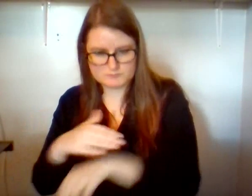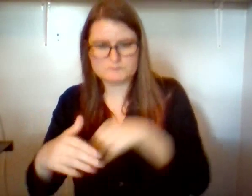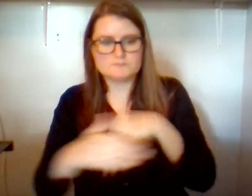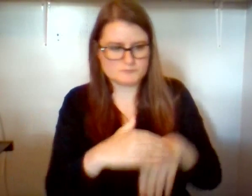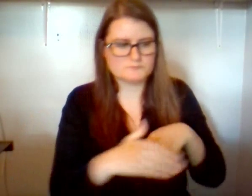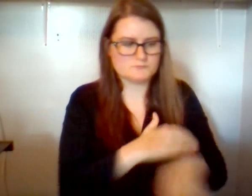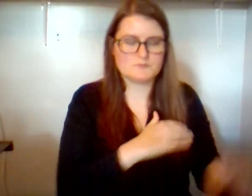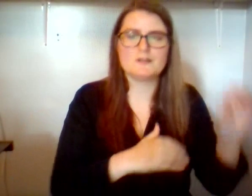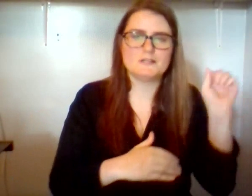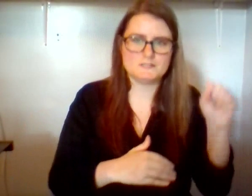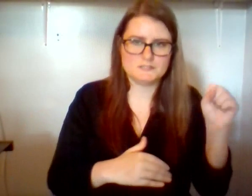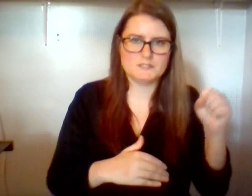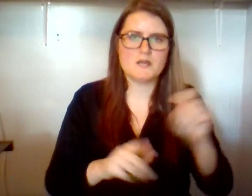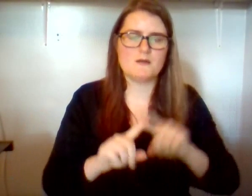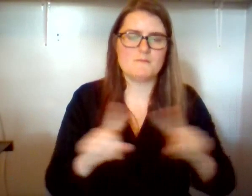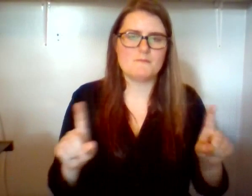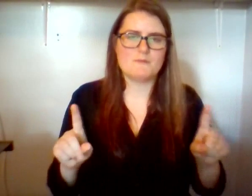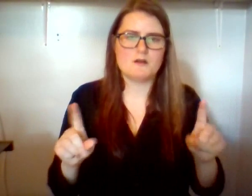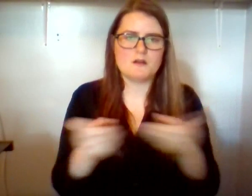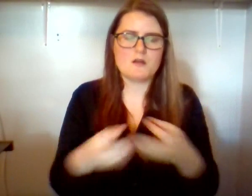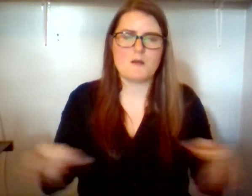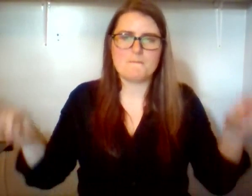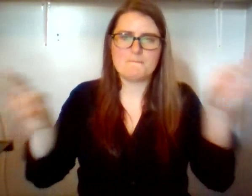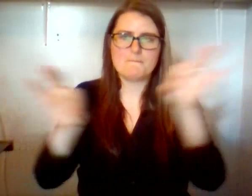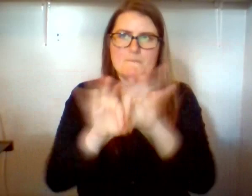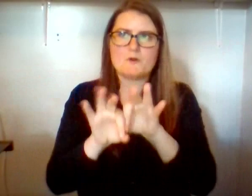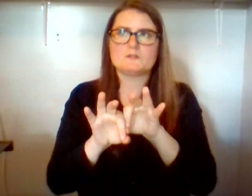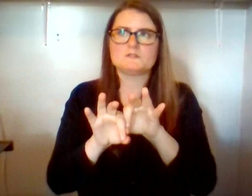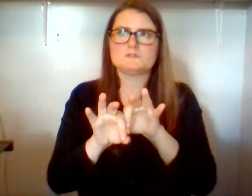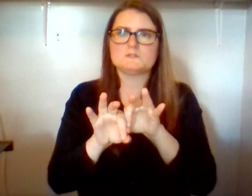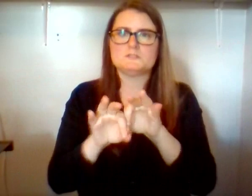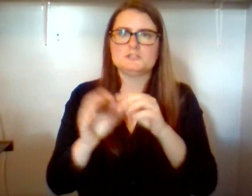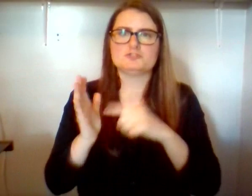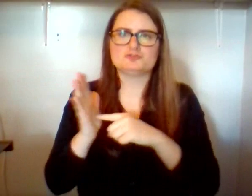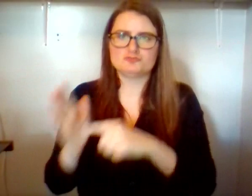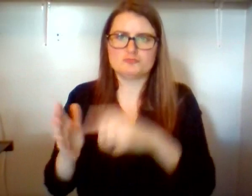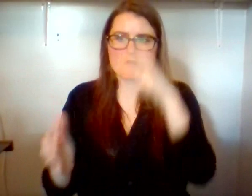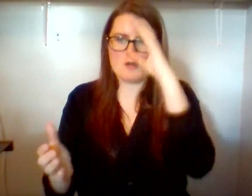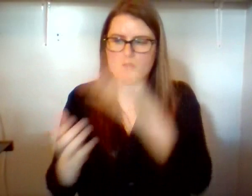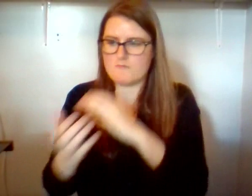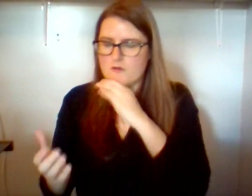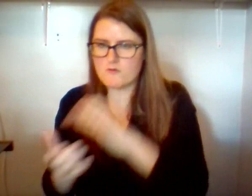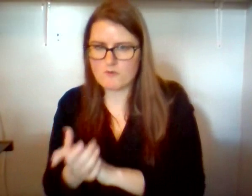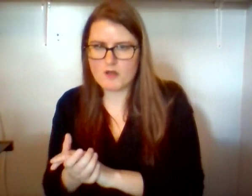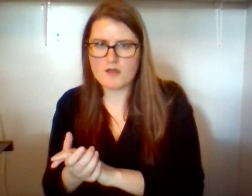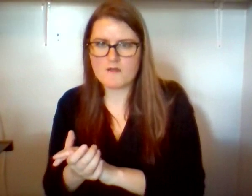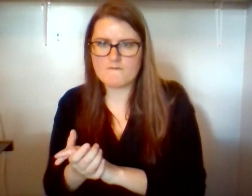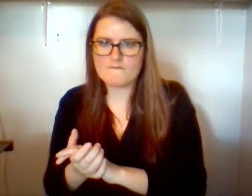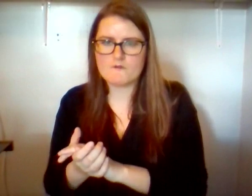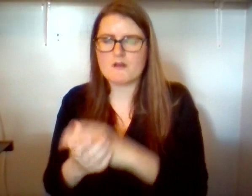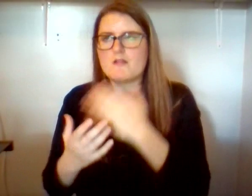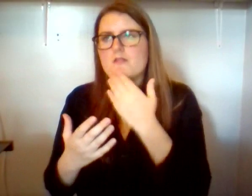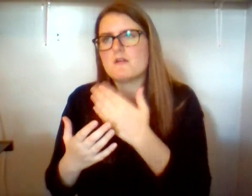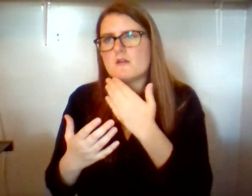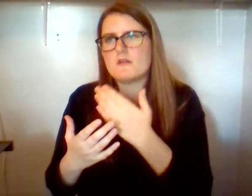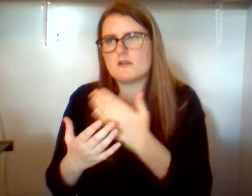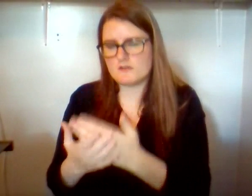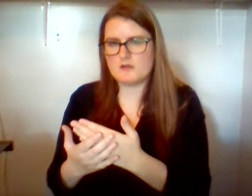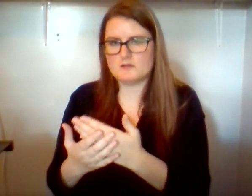in our lives. And, of course, the amazing text that all men love from Proverbs 5:19,